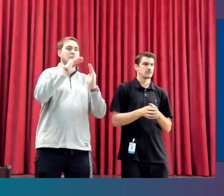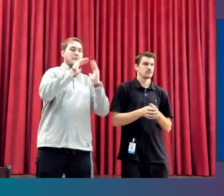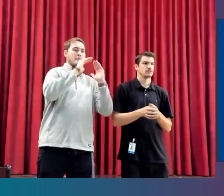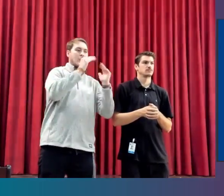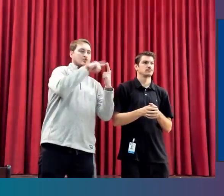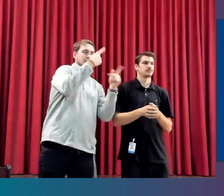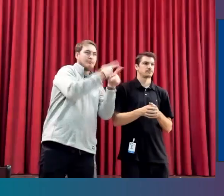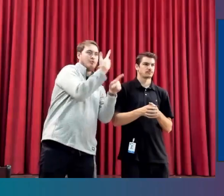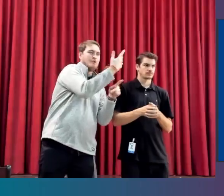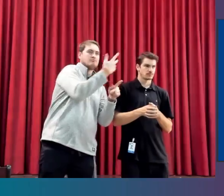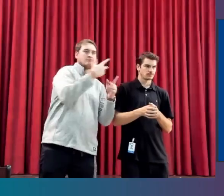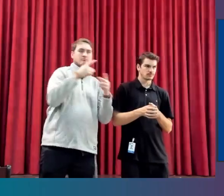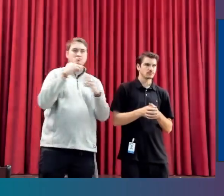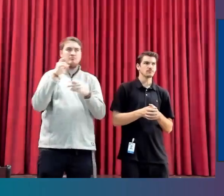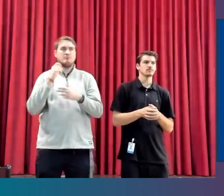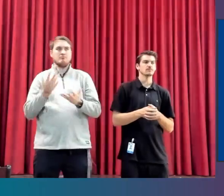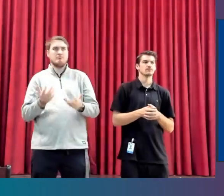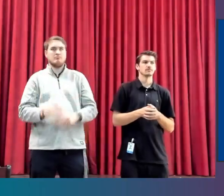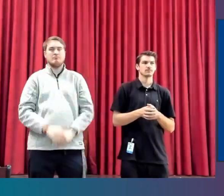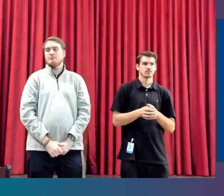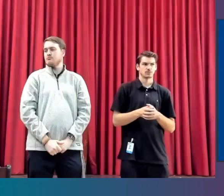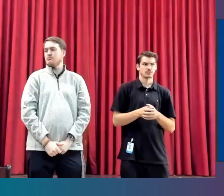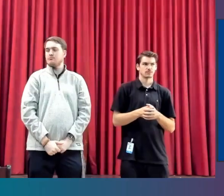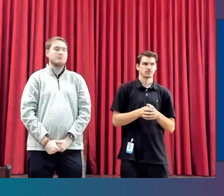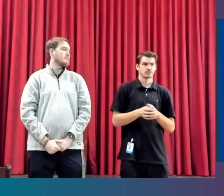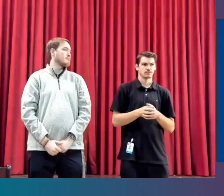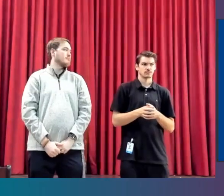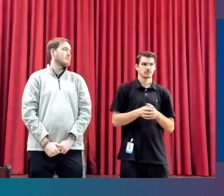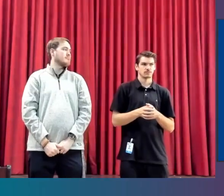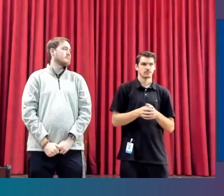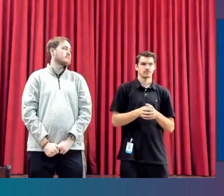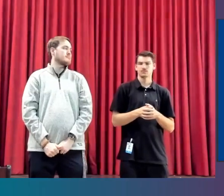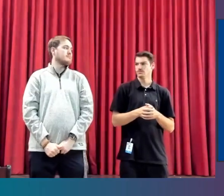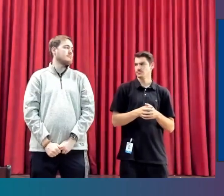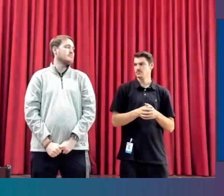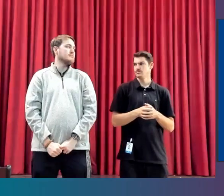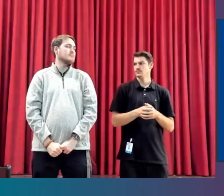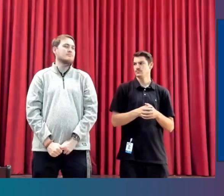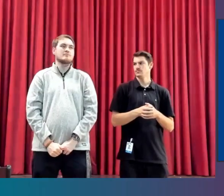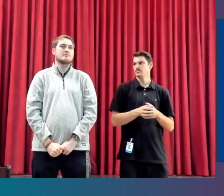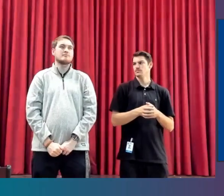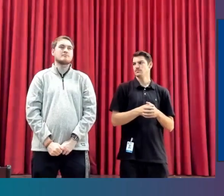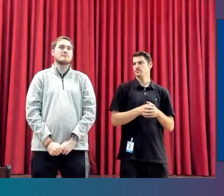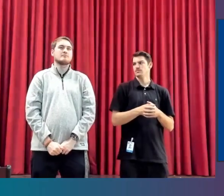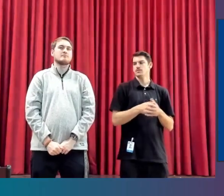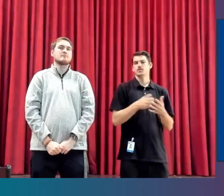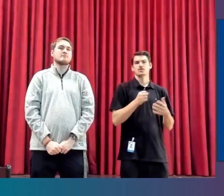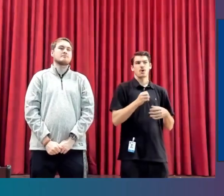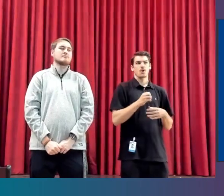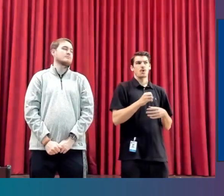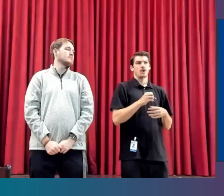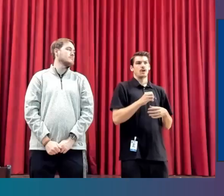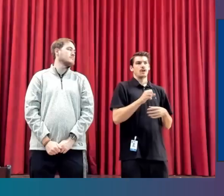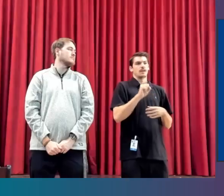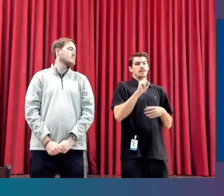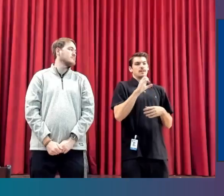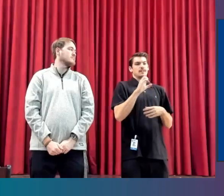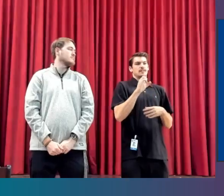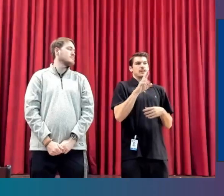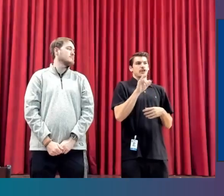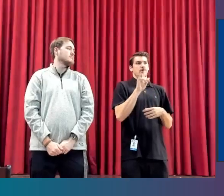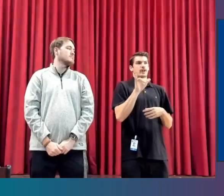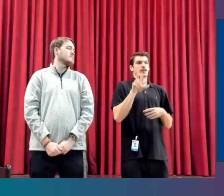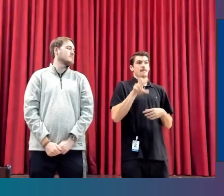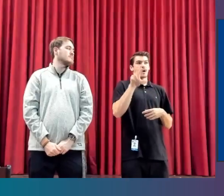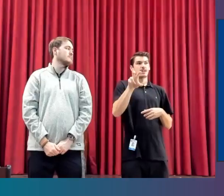So that is just 1 month's income. That is not a 3-month income. So the security deposit is